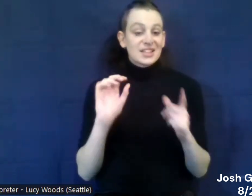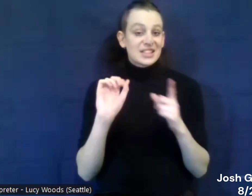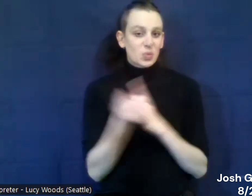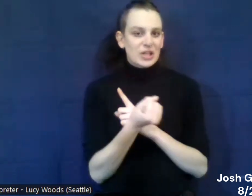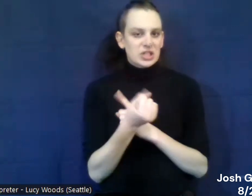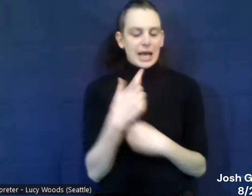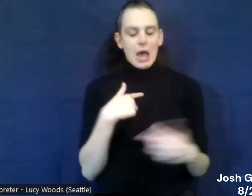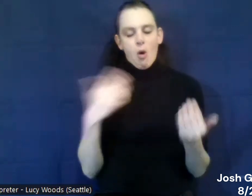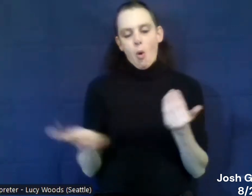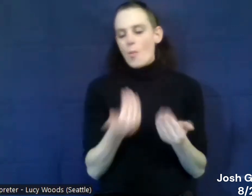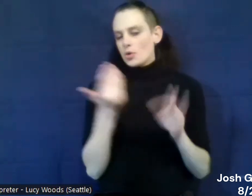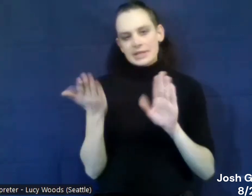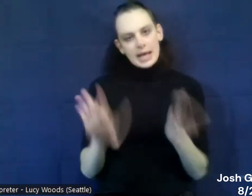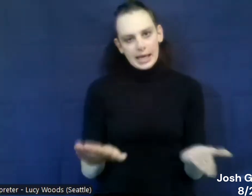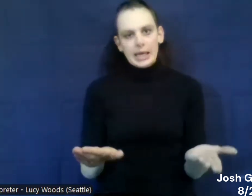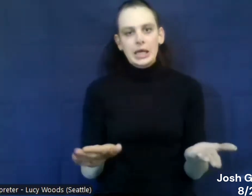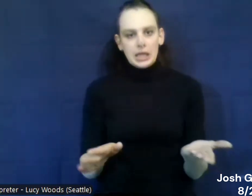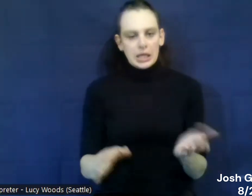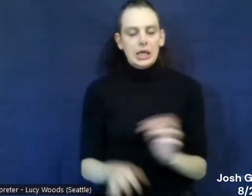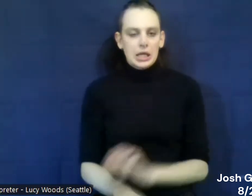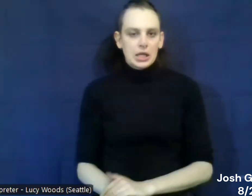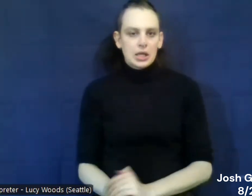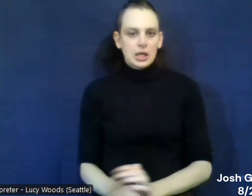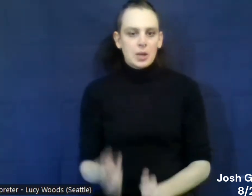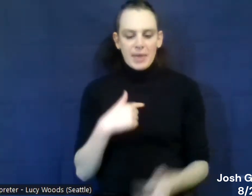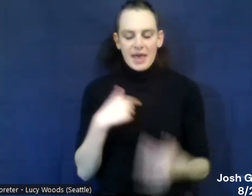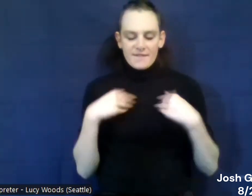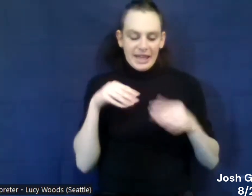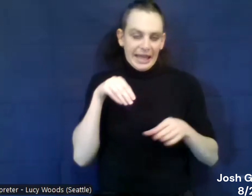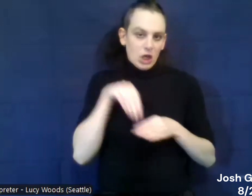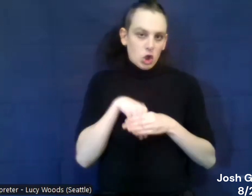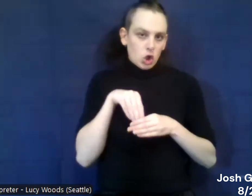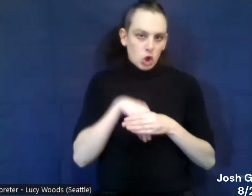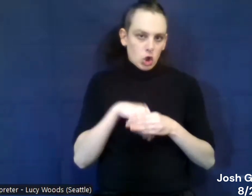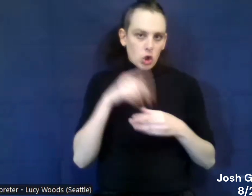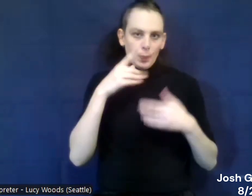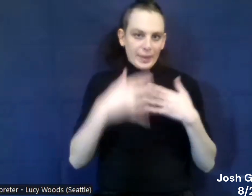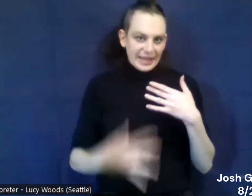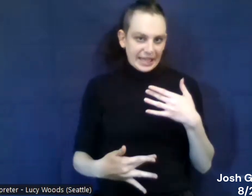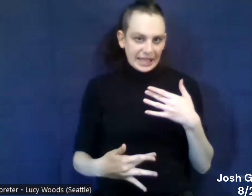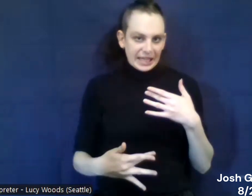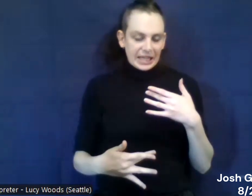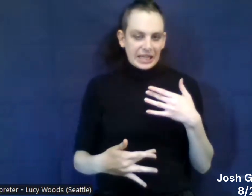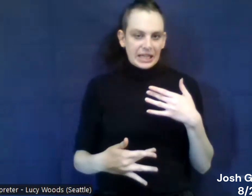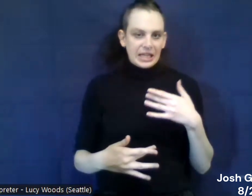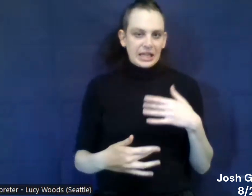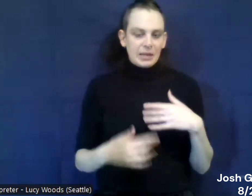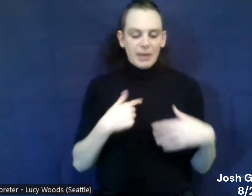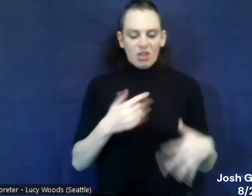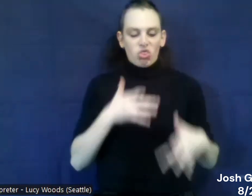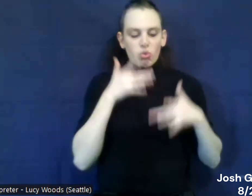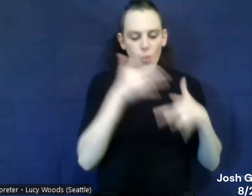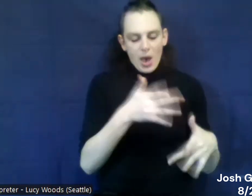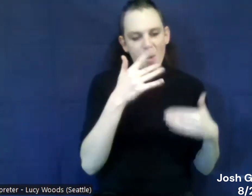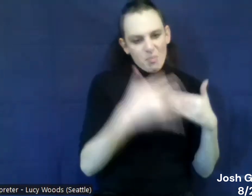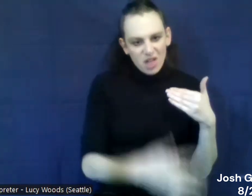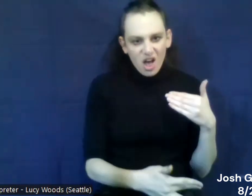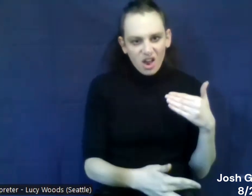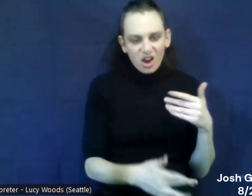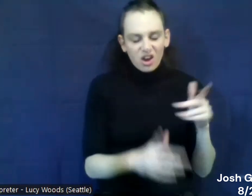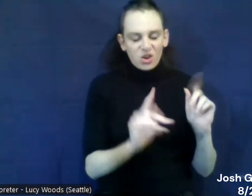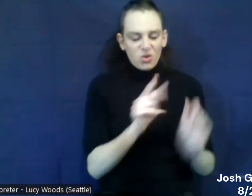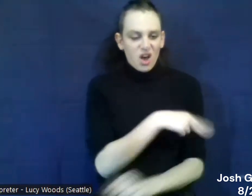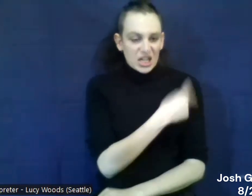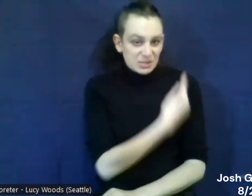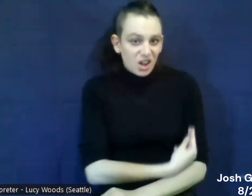died. I had internal bleeding and was throwing up blood and had to go to the hospital.